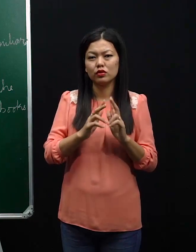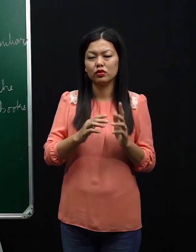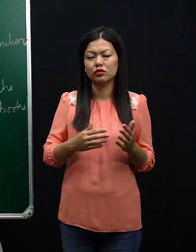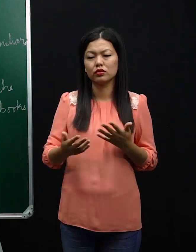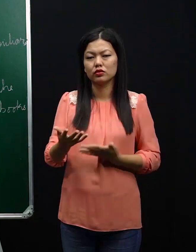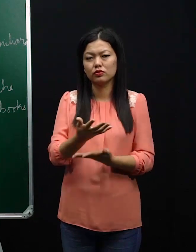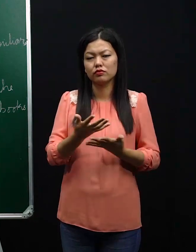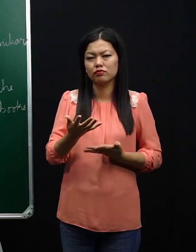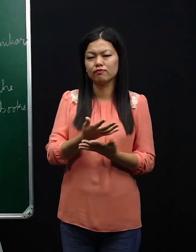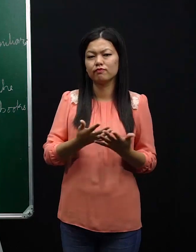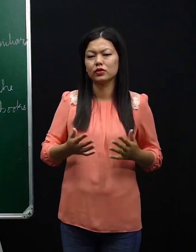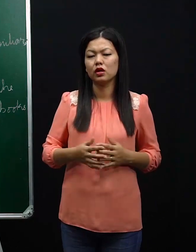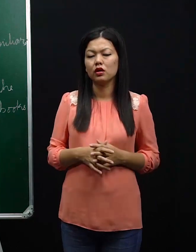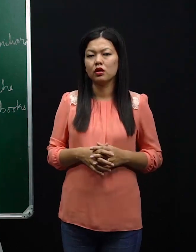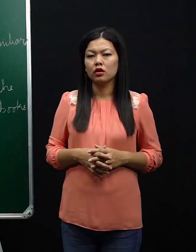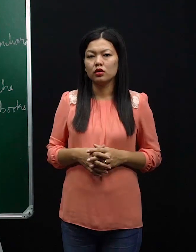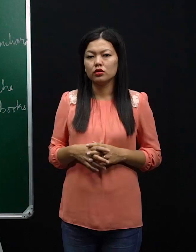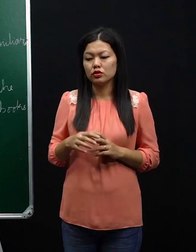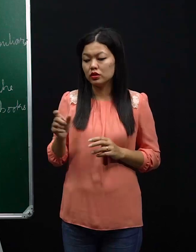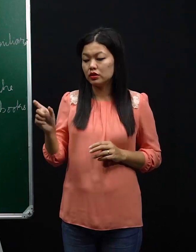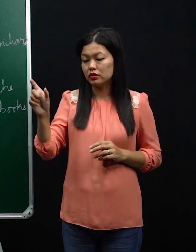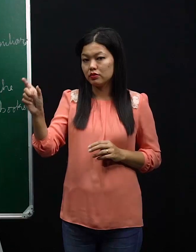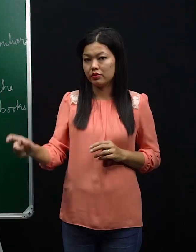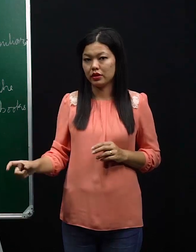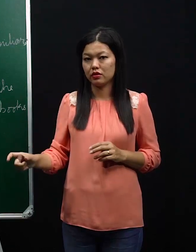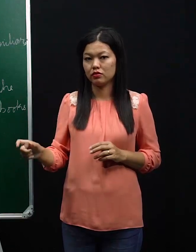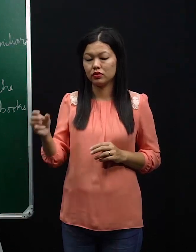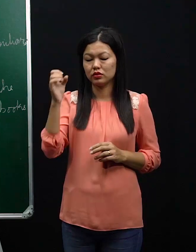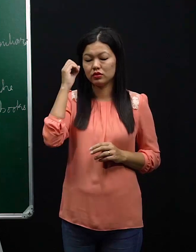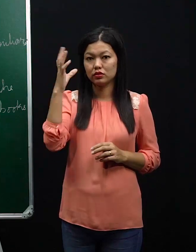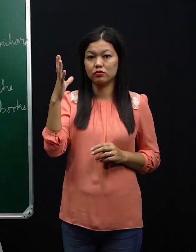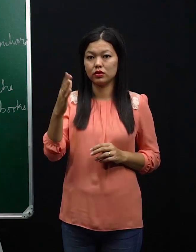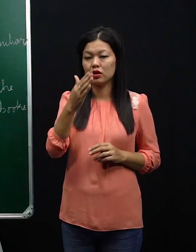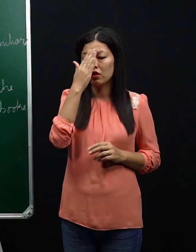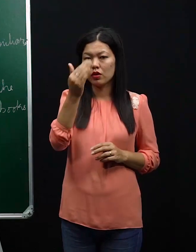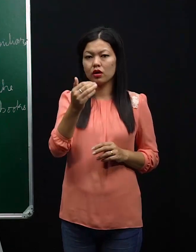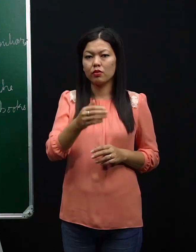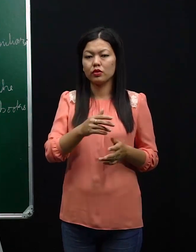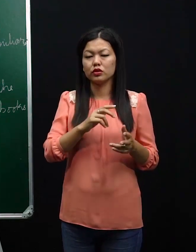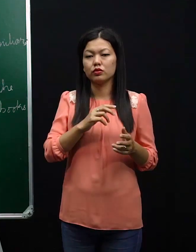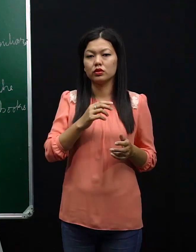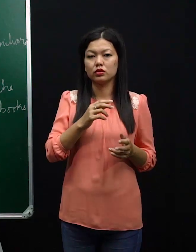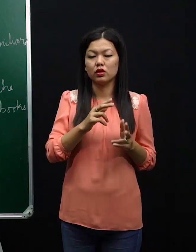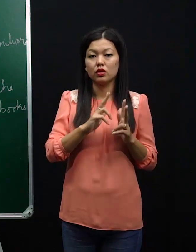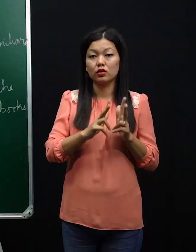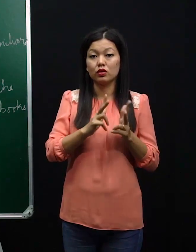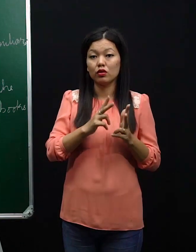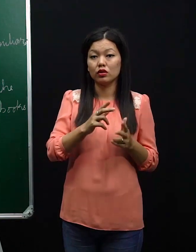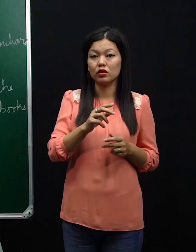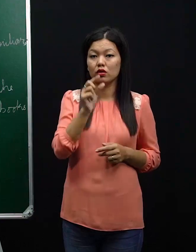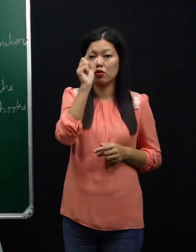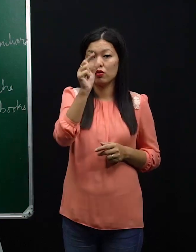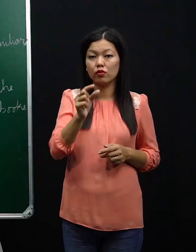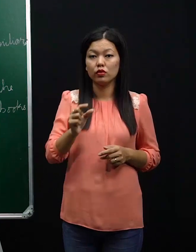not understand how a man who was just living in the village could have attained so much of wisdom.